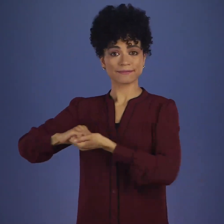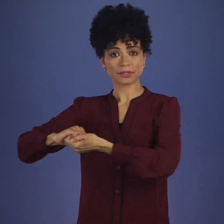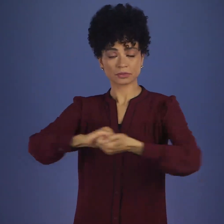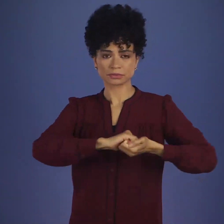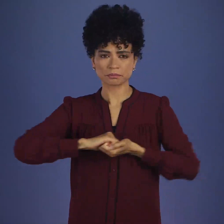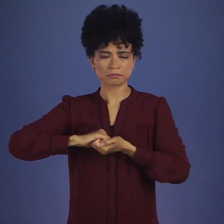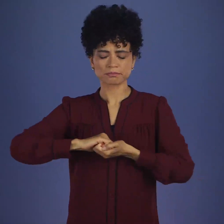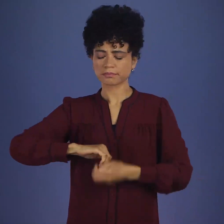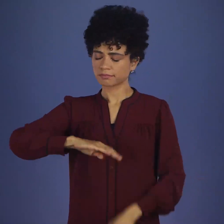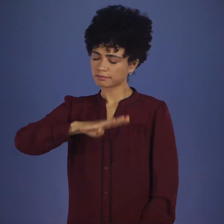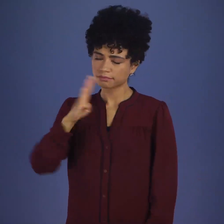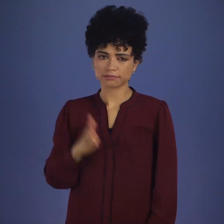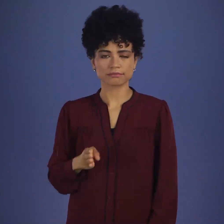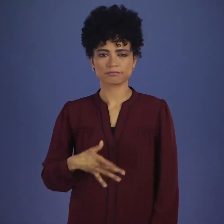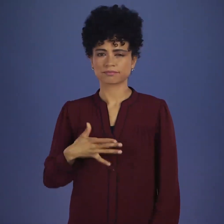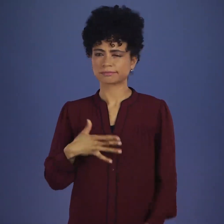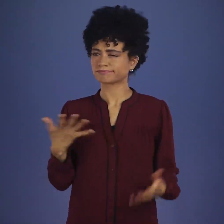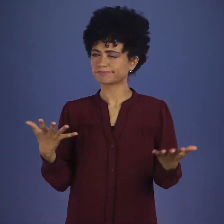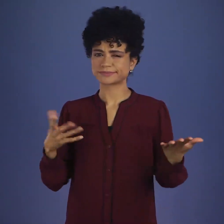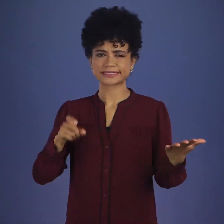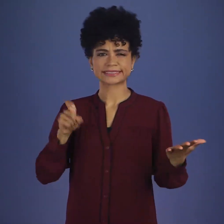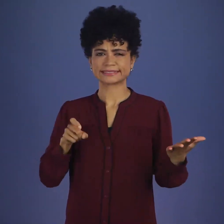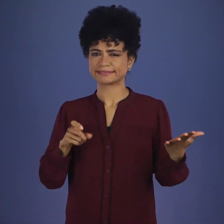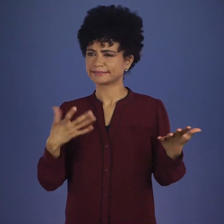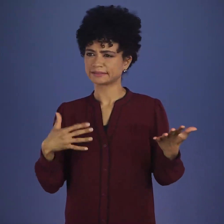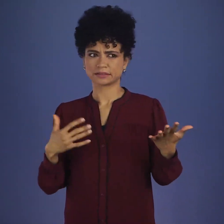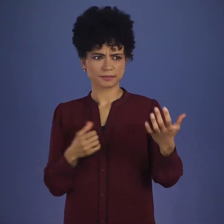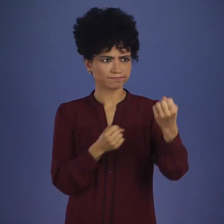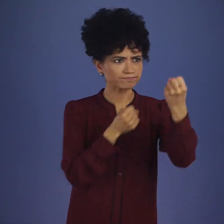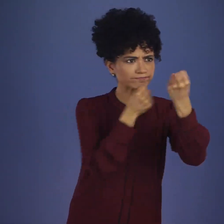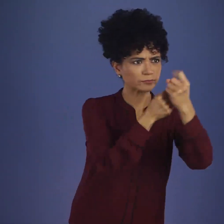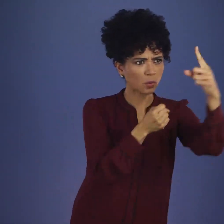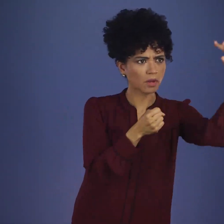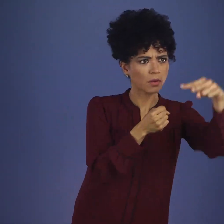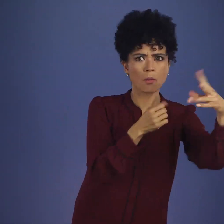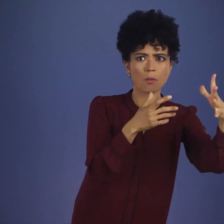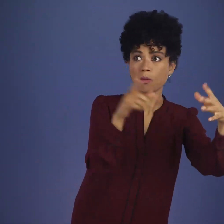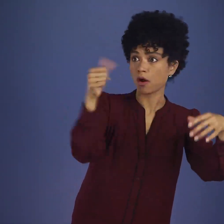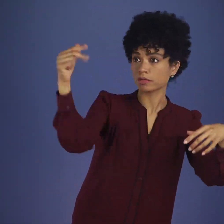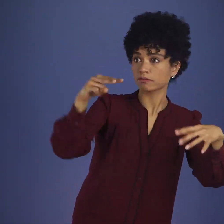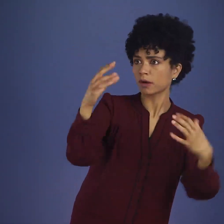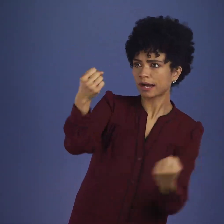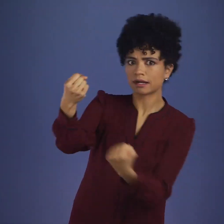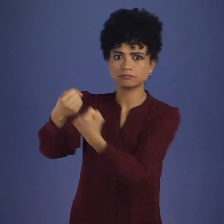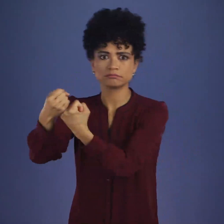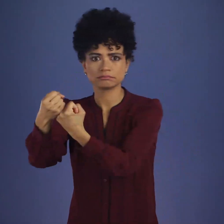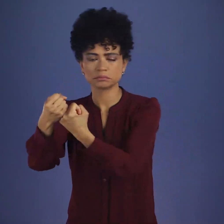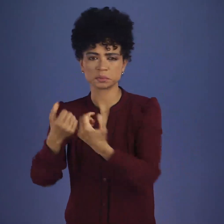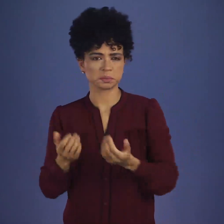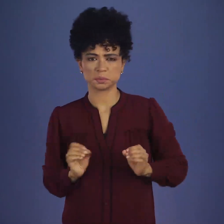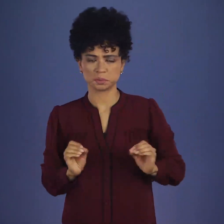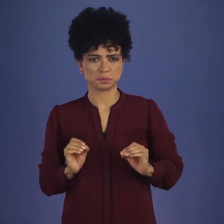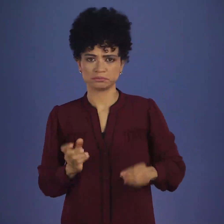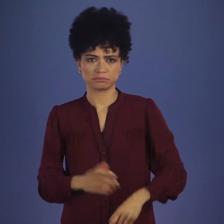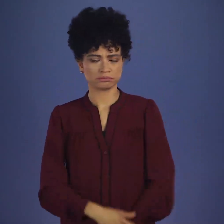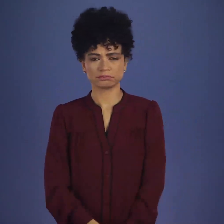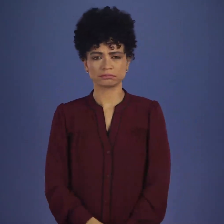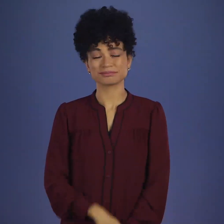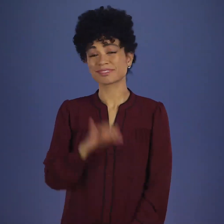Nor has our fellowship ever publicly taken sides on any question in an embattled world.